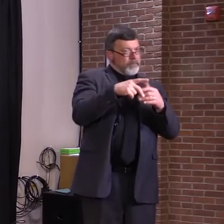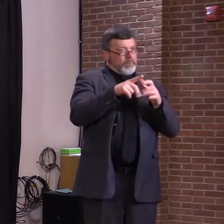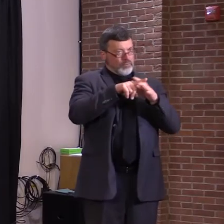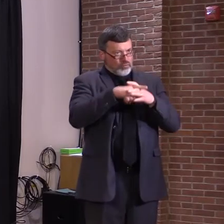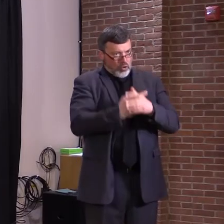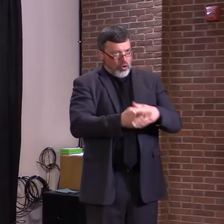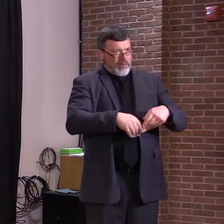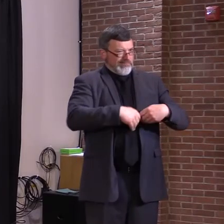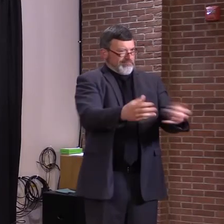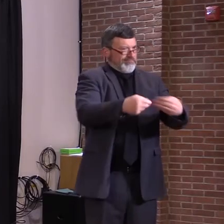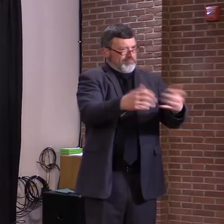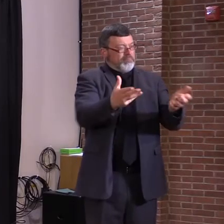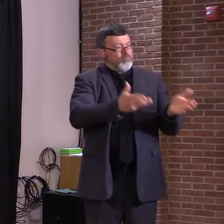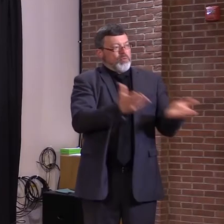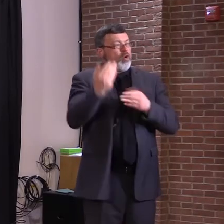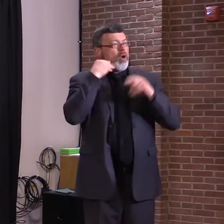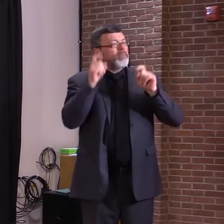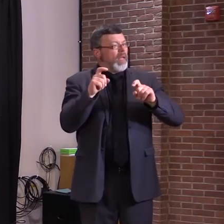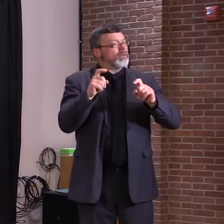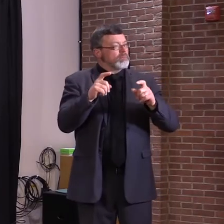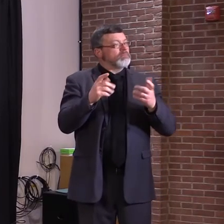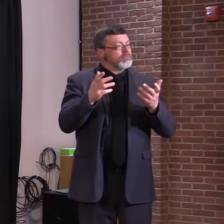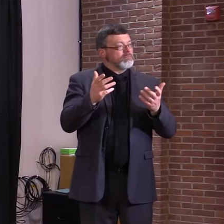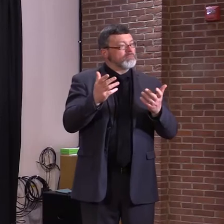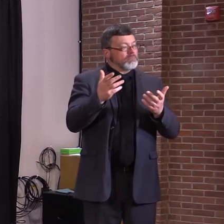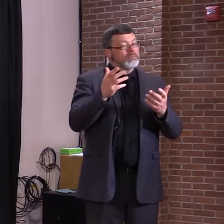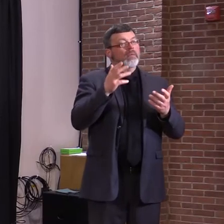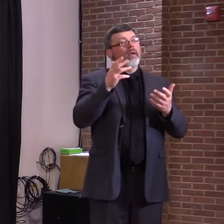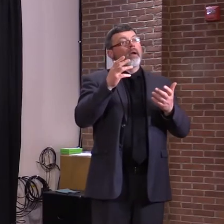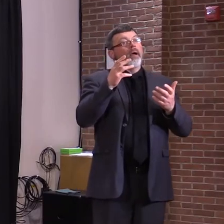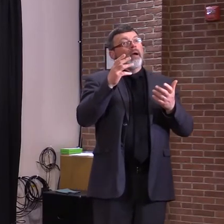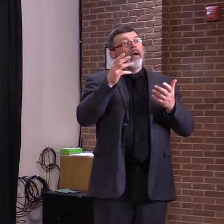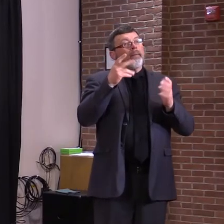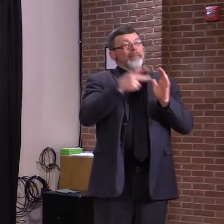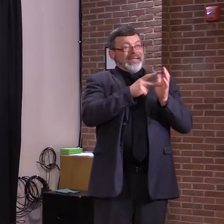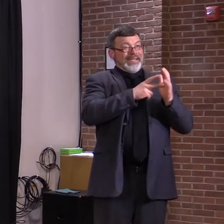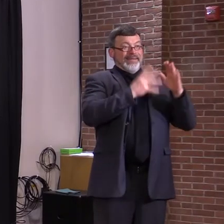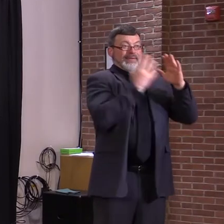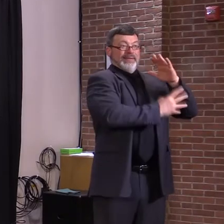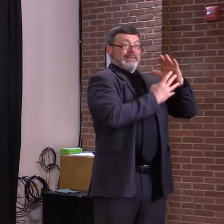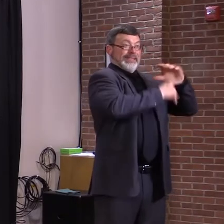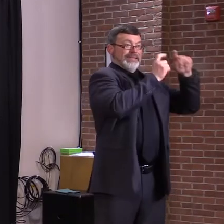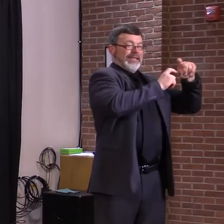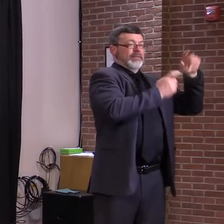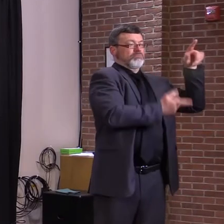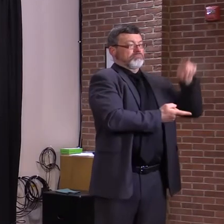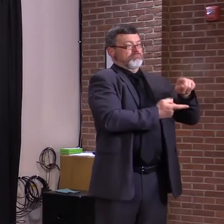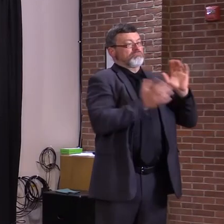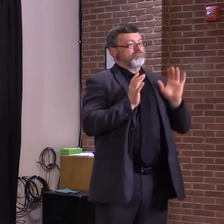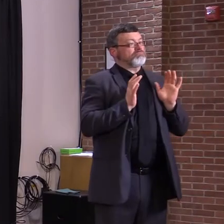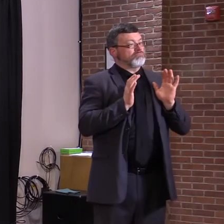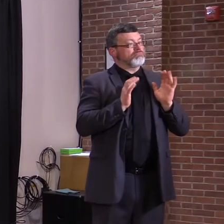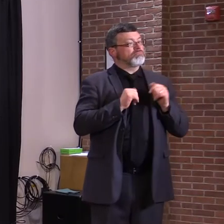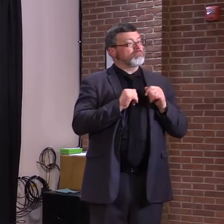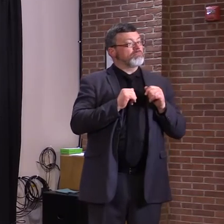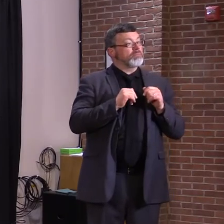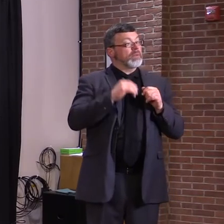access at testing sites. The goal here in providing rapid tests is to give